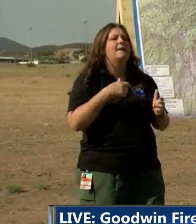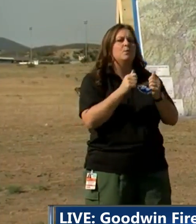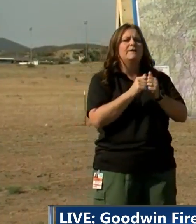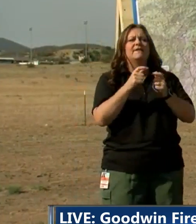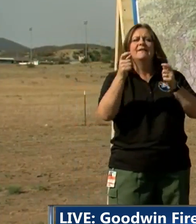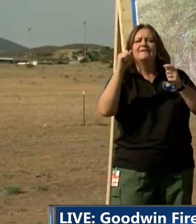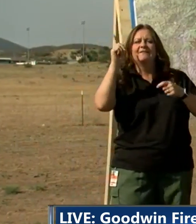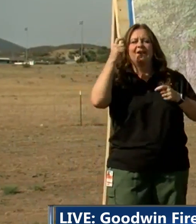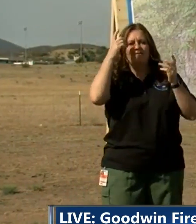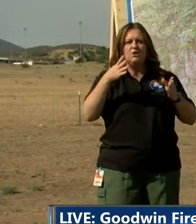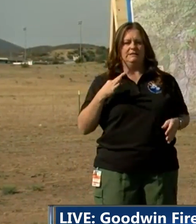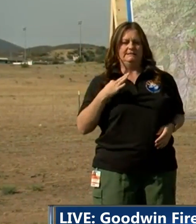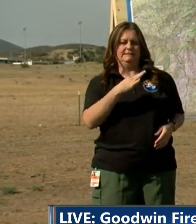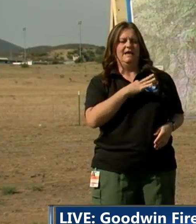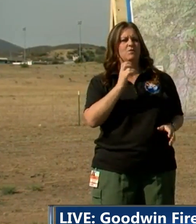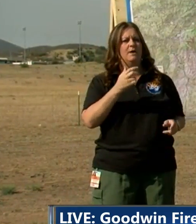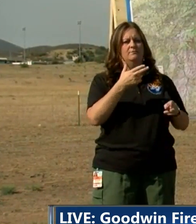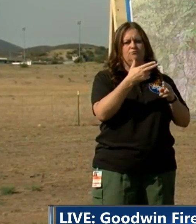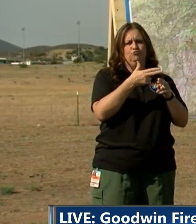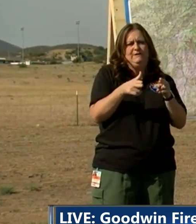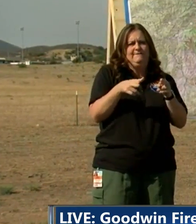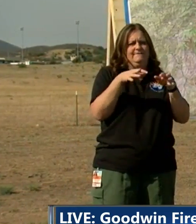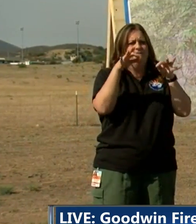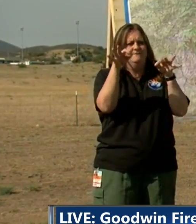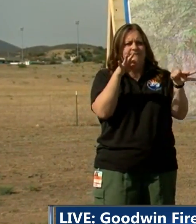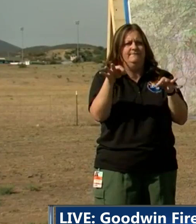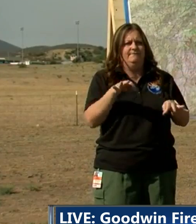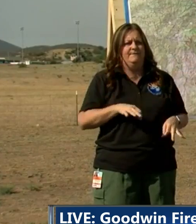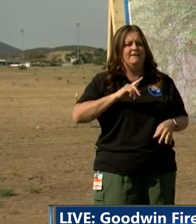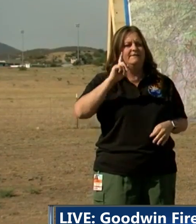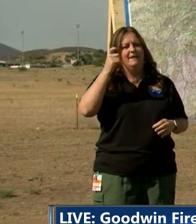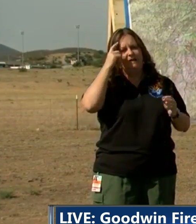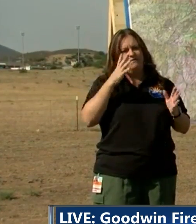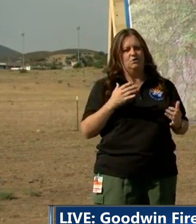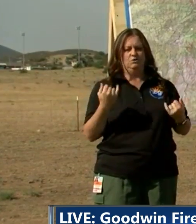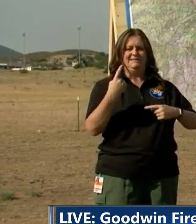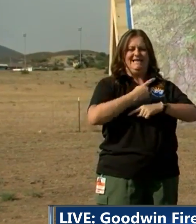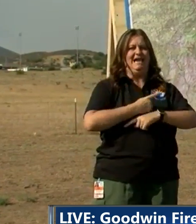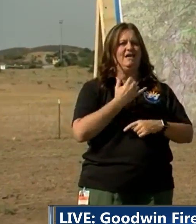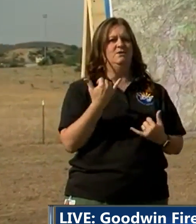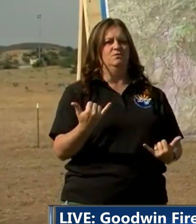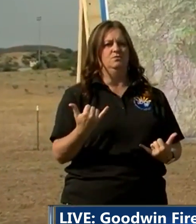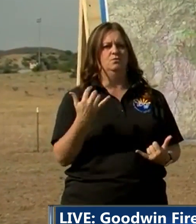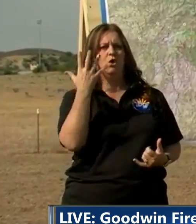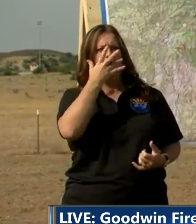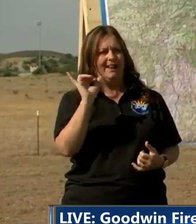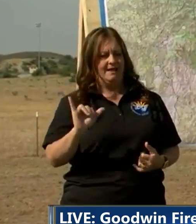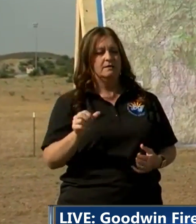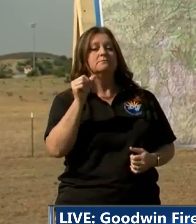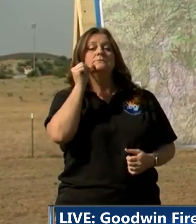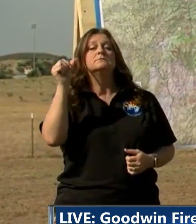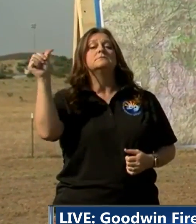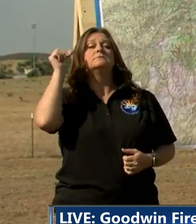staff, and I just wanted to give you a quick rundown of the governor's day today. Yesterday, the governor